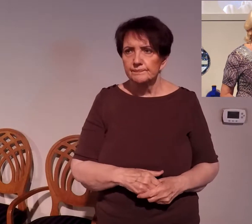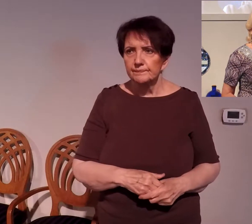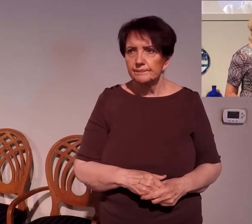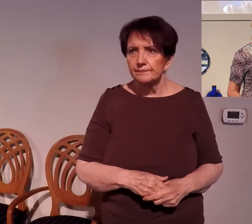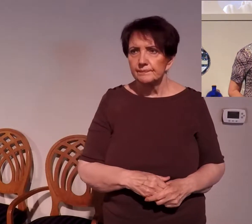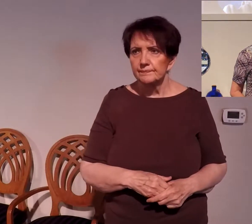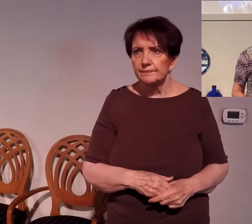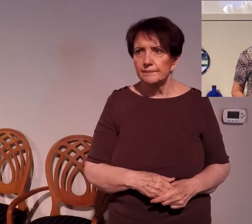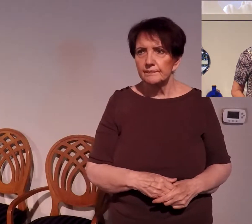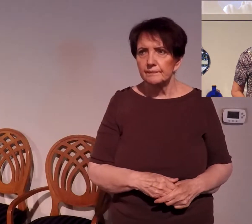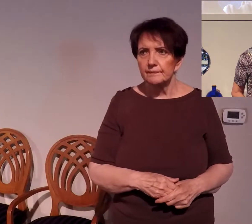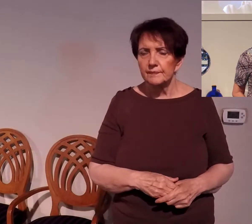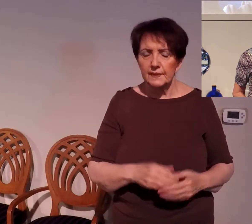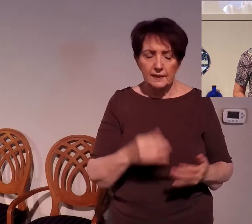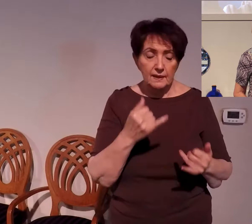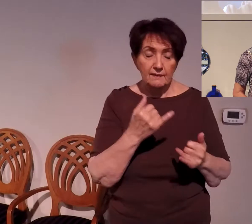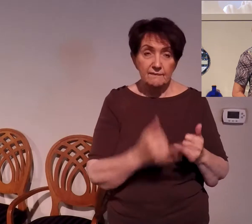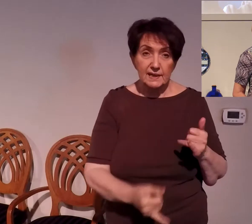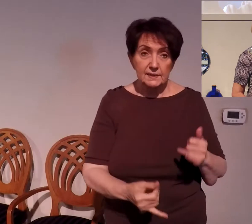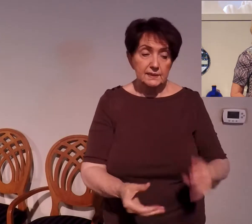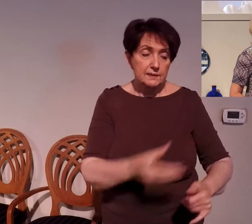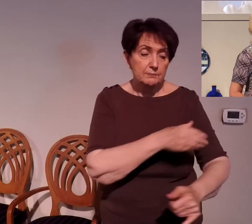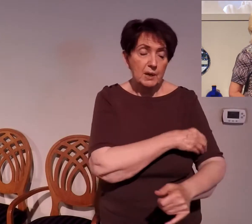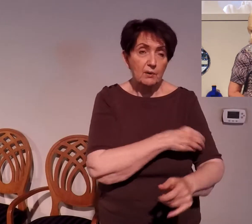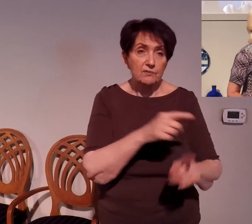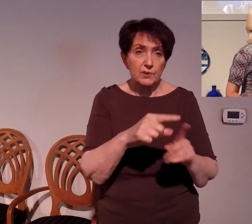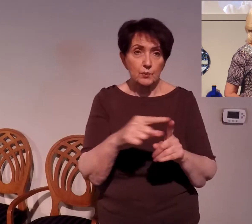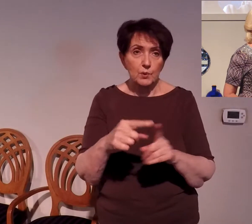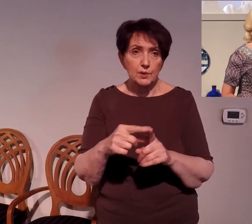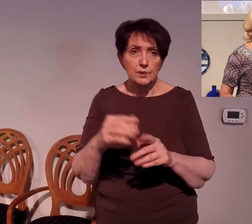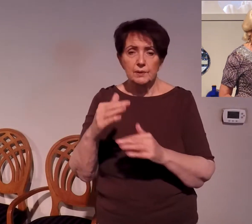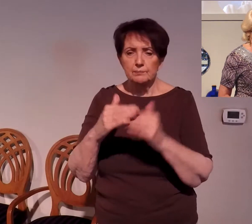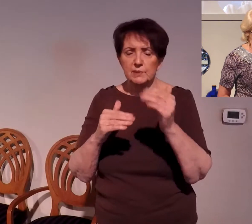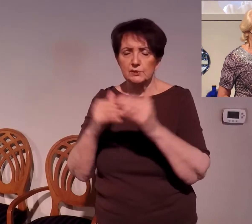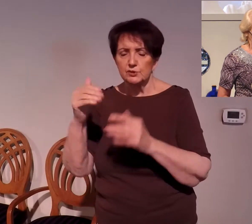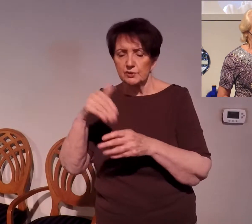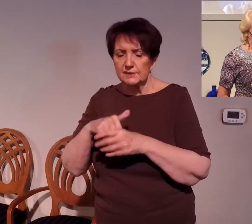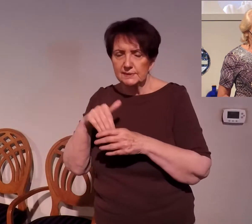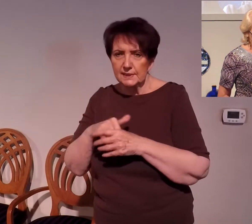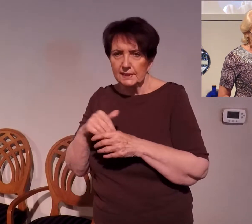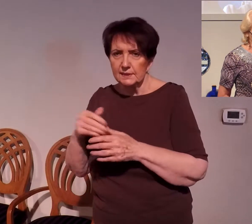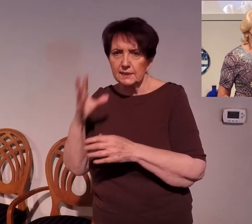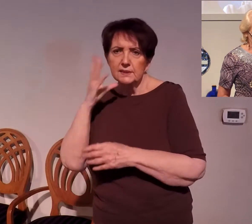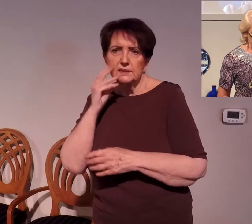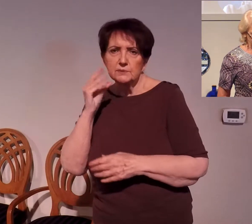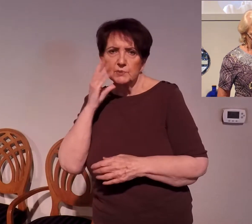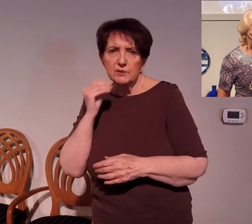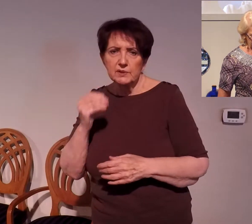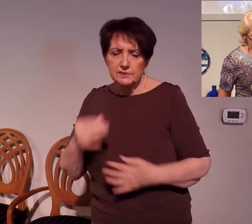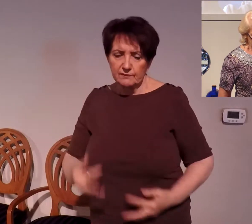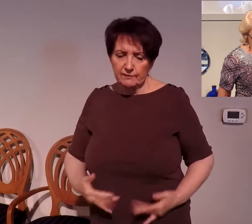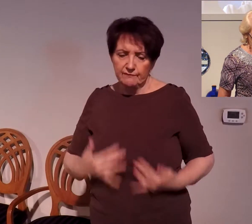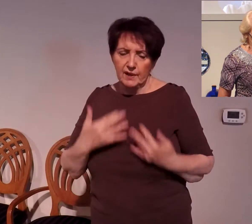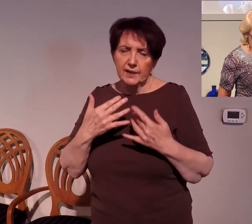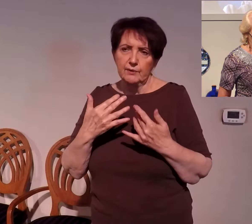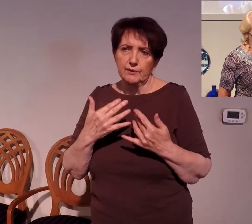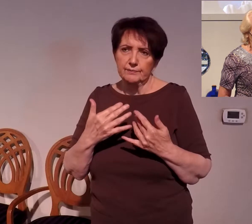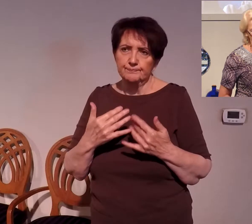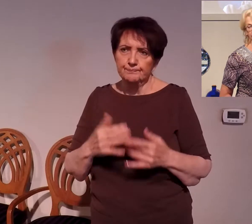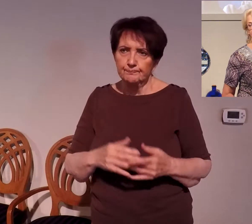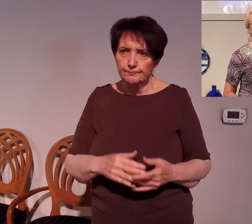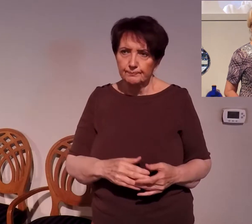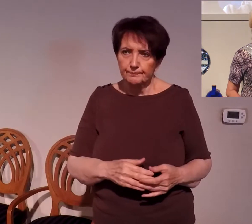And finally, the power of the word builds our inner experience and the fire of it. Using words to develop the images